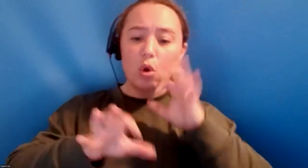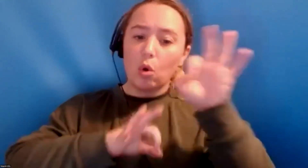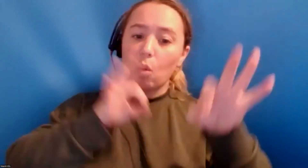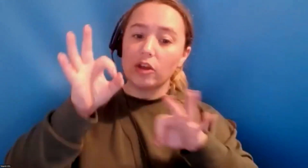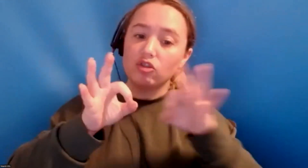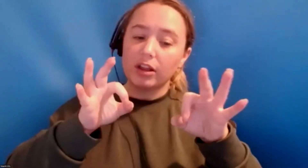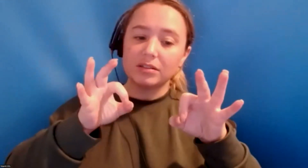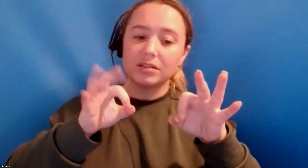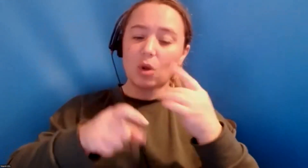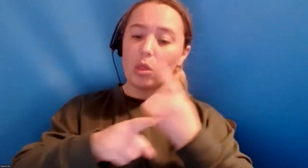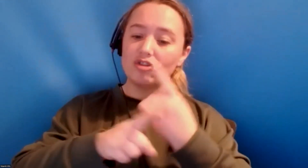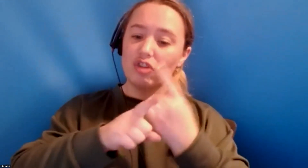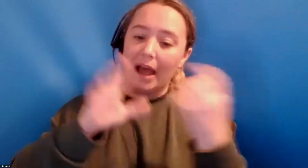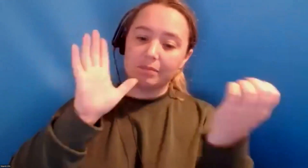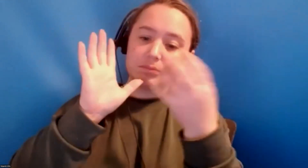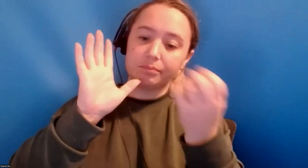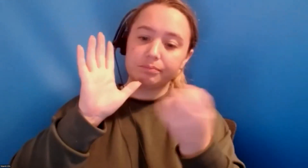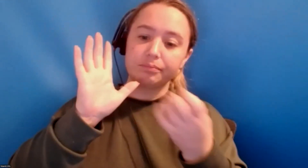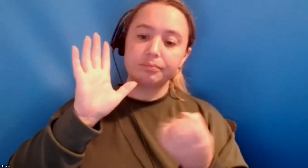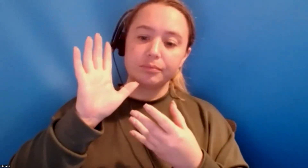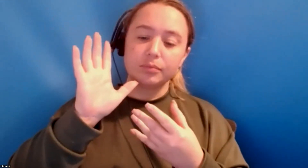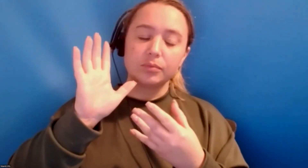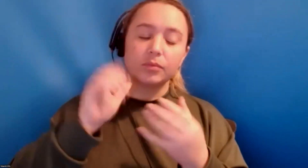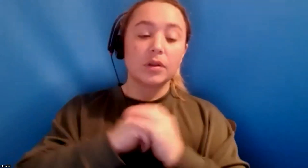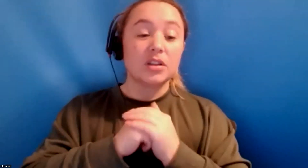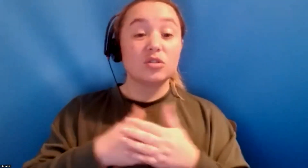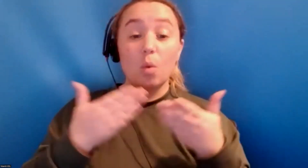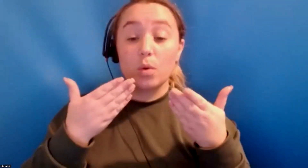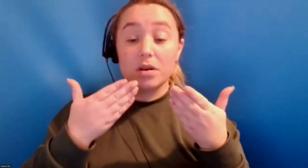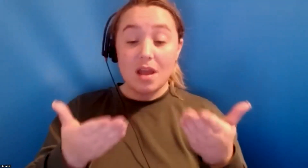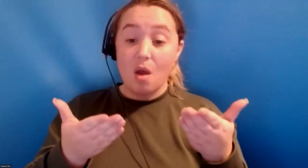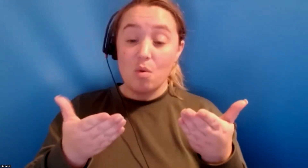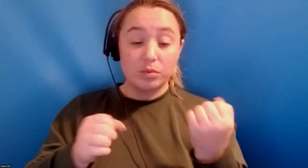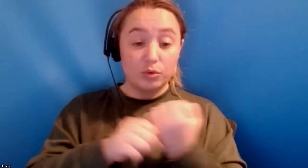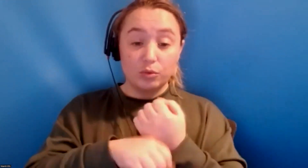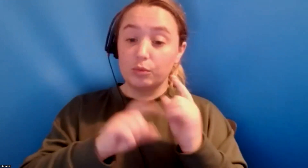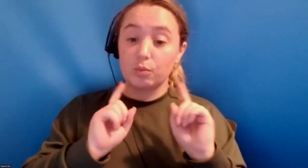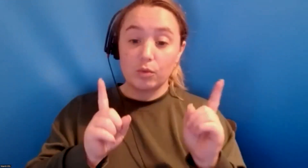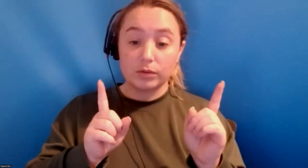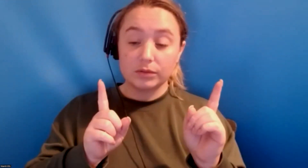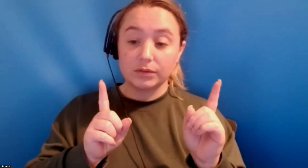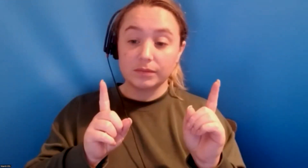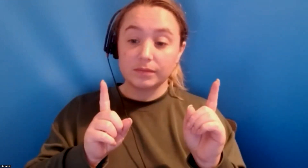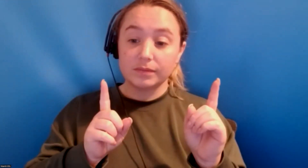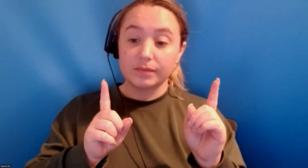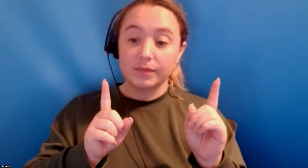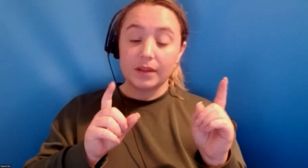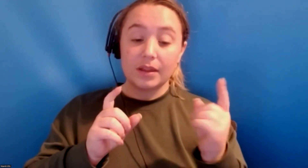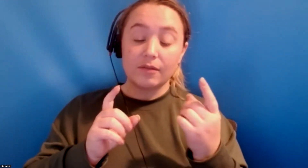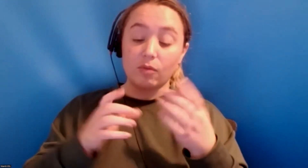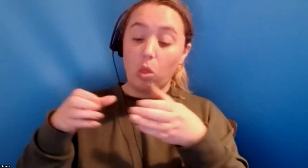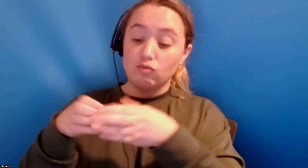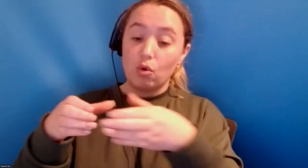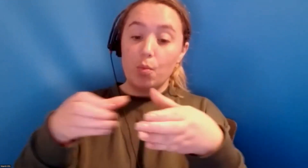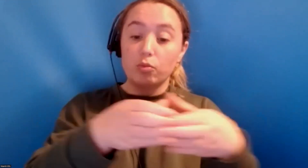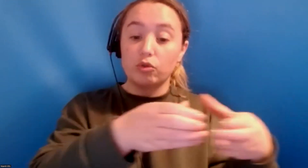as well. So we're just going to take a few minutes now to hear from each of the breakout rooms that